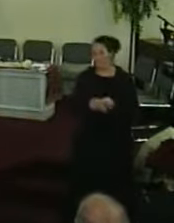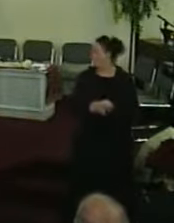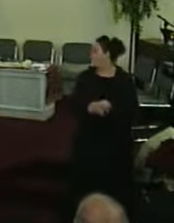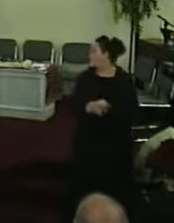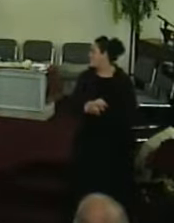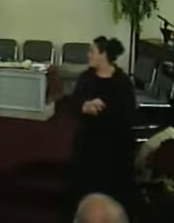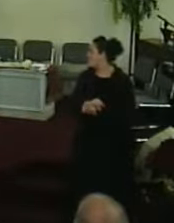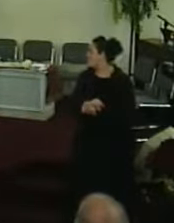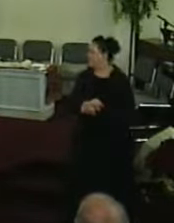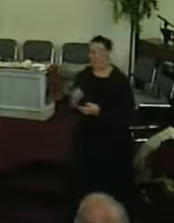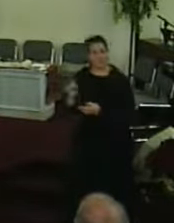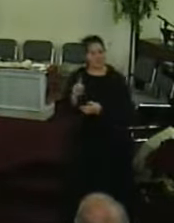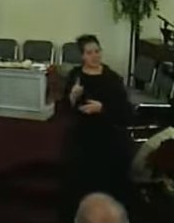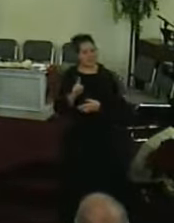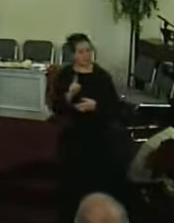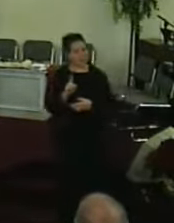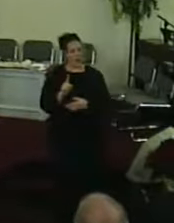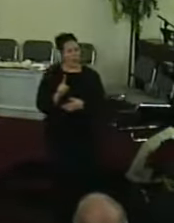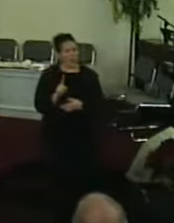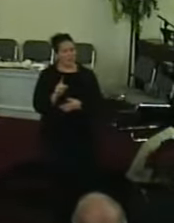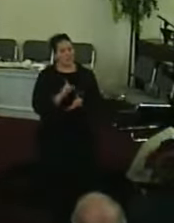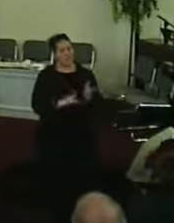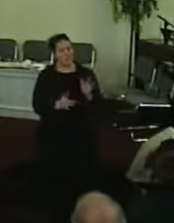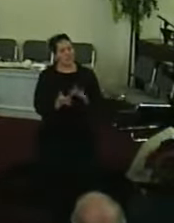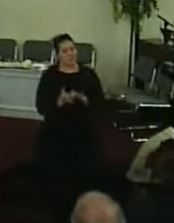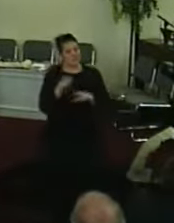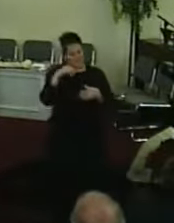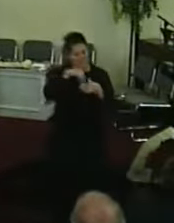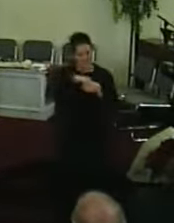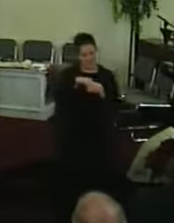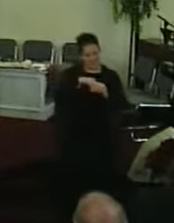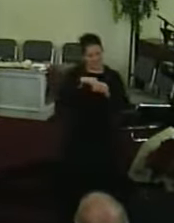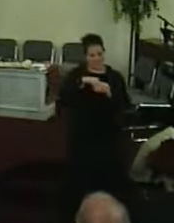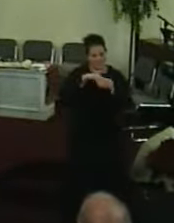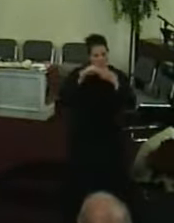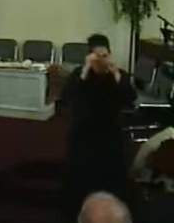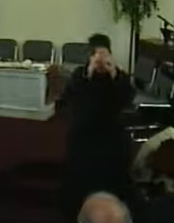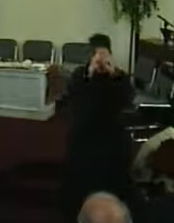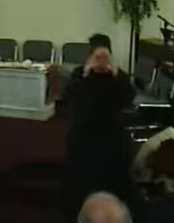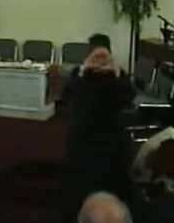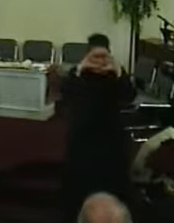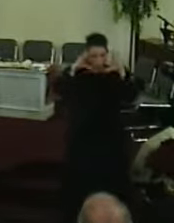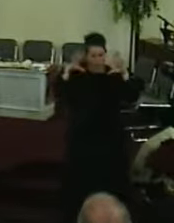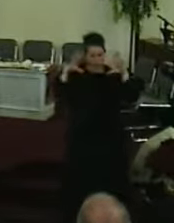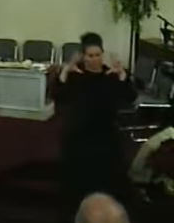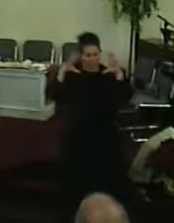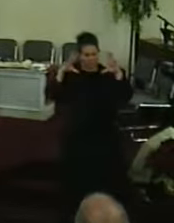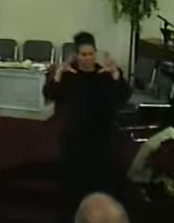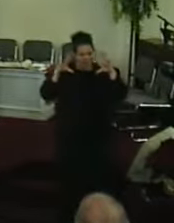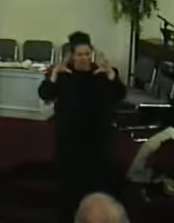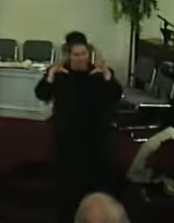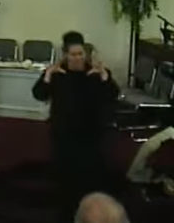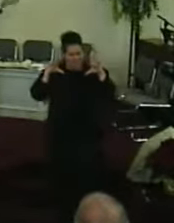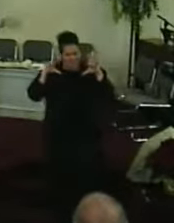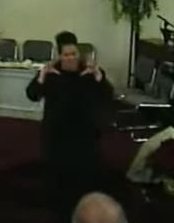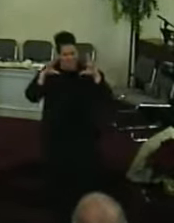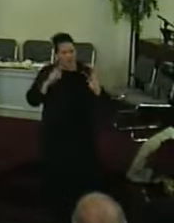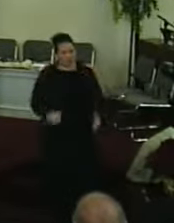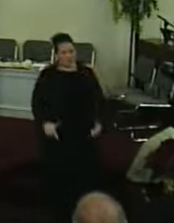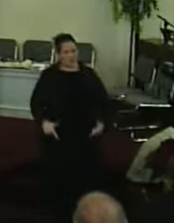This is where you get Jesus in your vision. This is where you pick up your telescope and you start to live a life